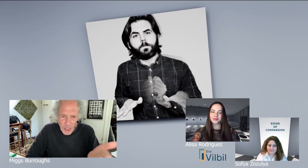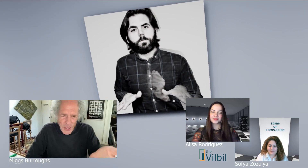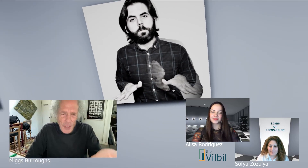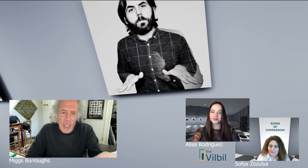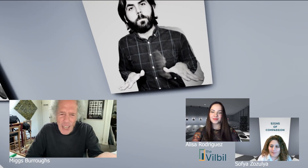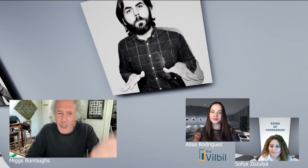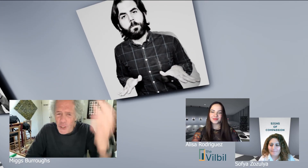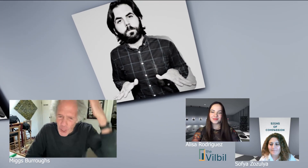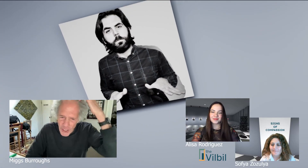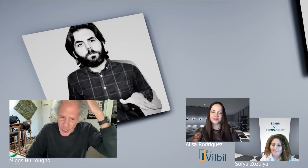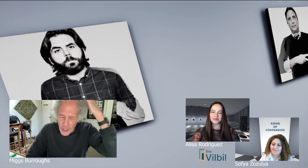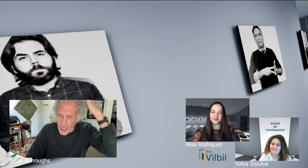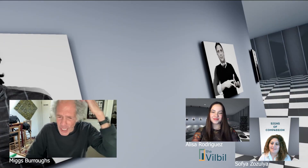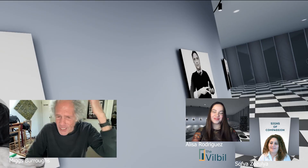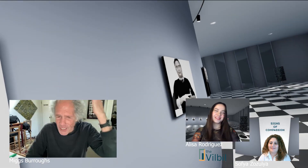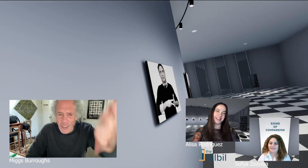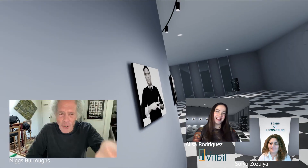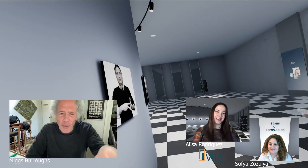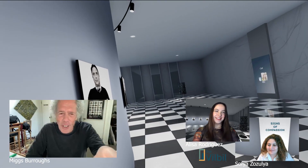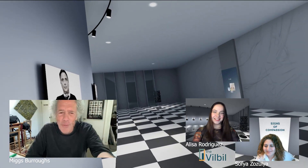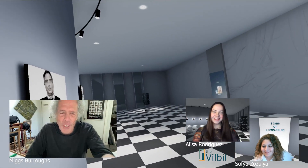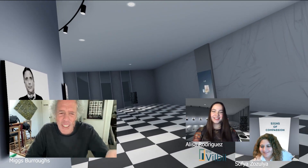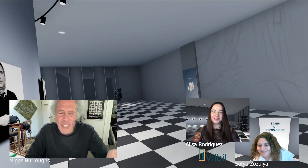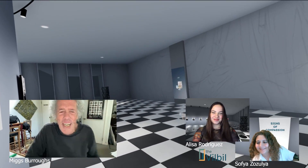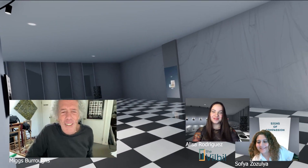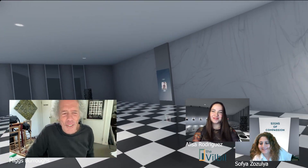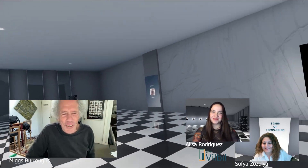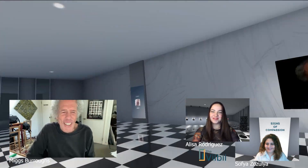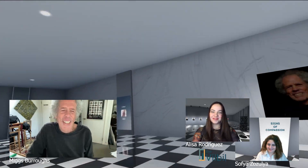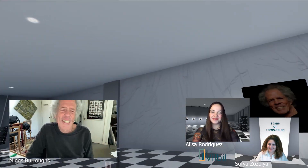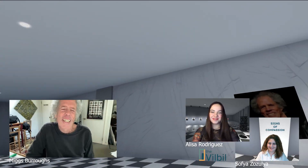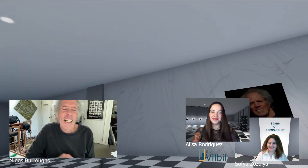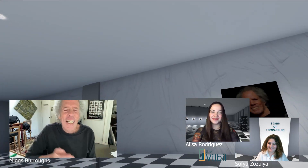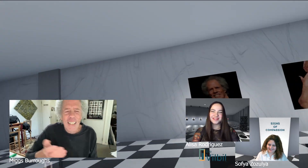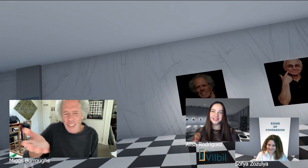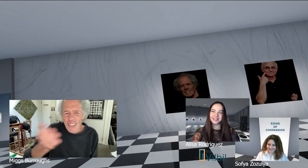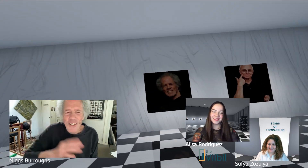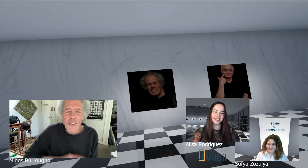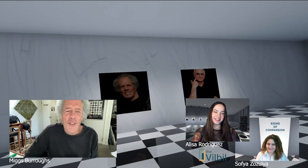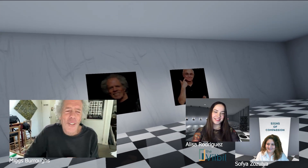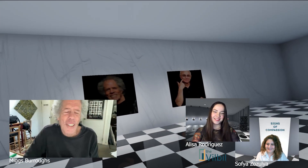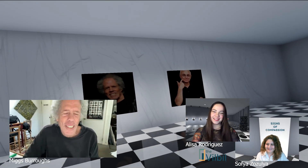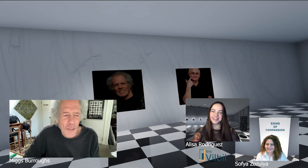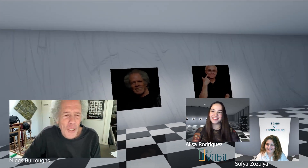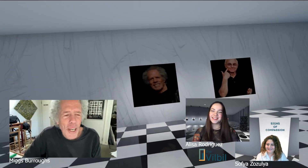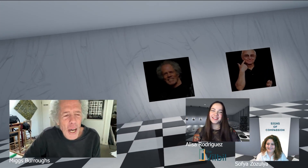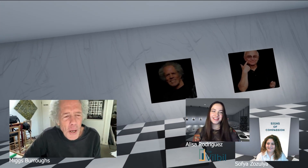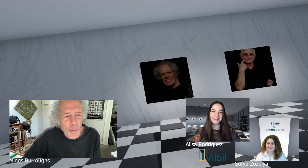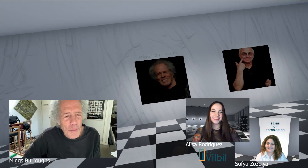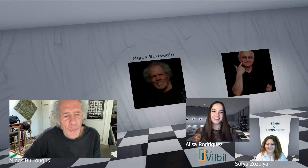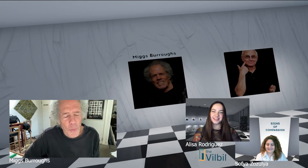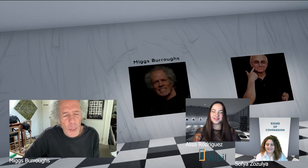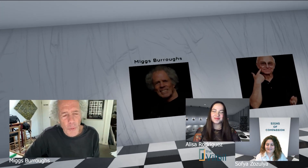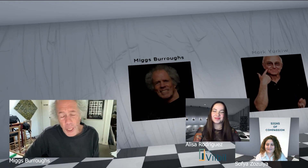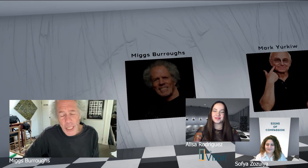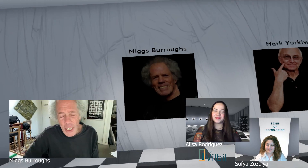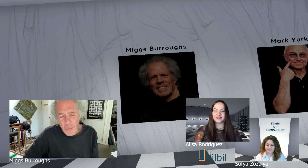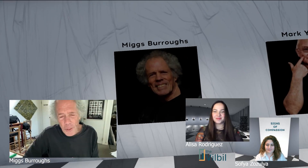see it behind you, and it's like you're in there. And I said, oh, I want to be in that gallery. I'd like to go there to that gallery, which I can